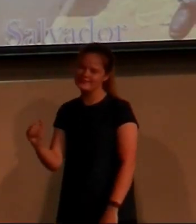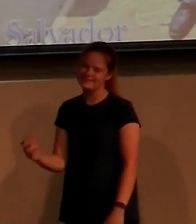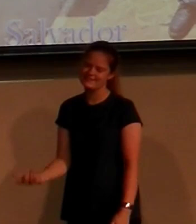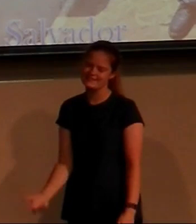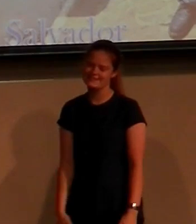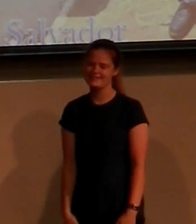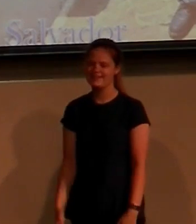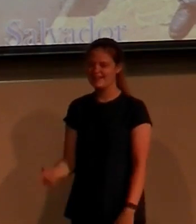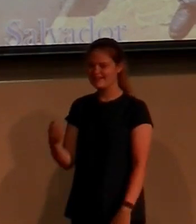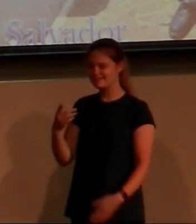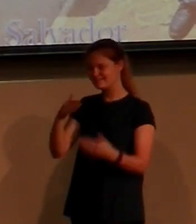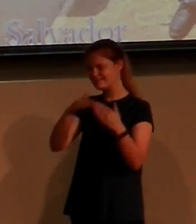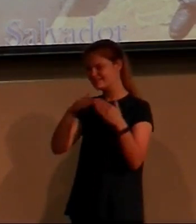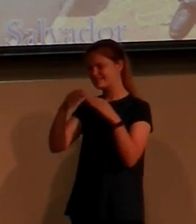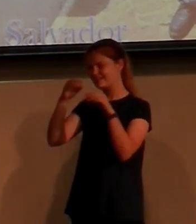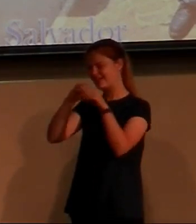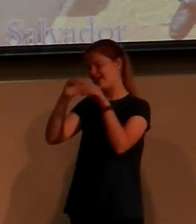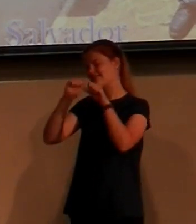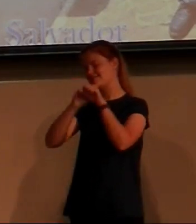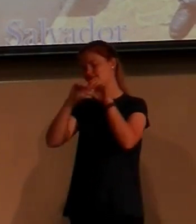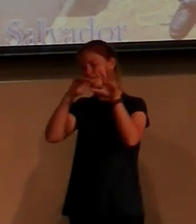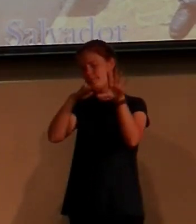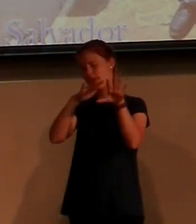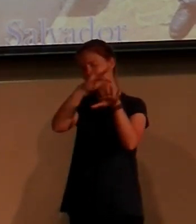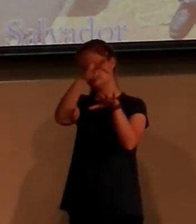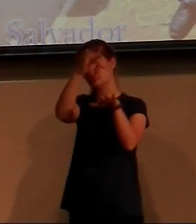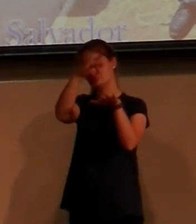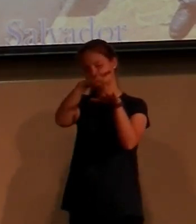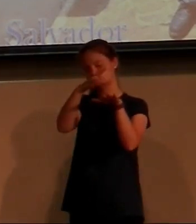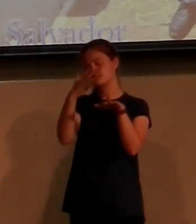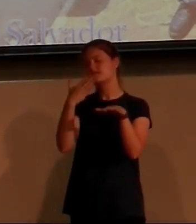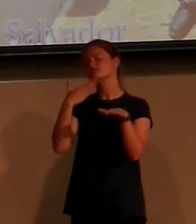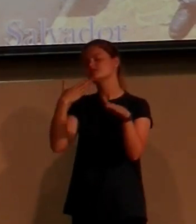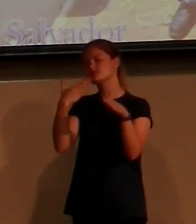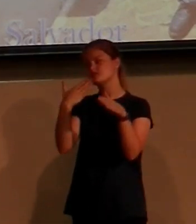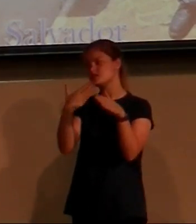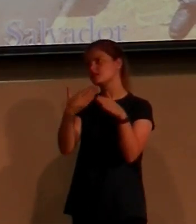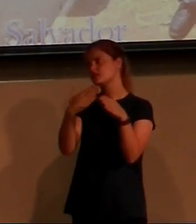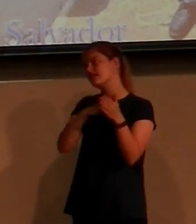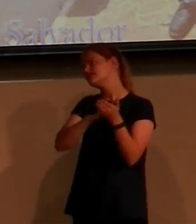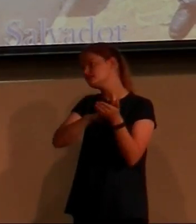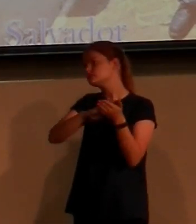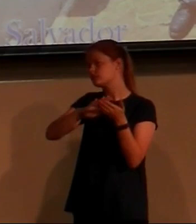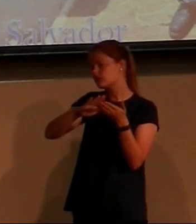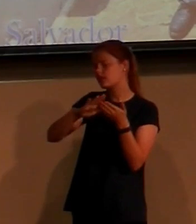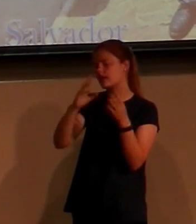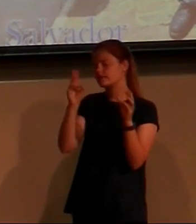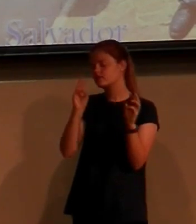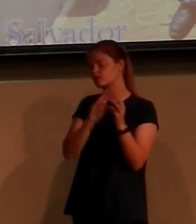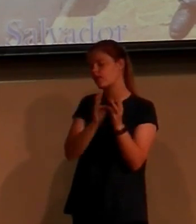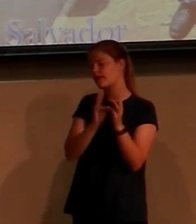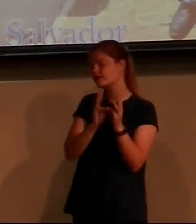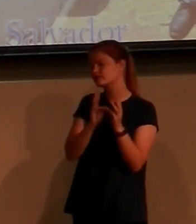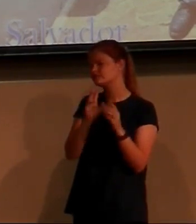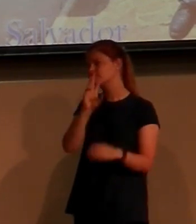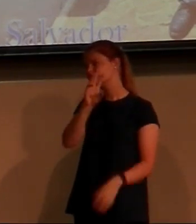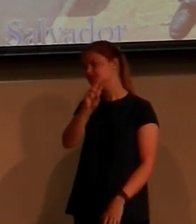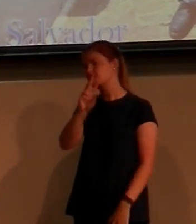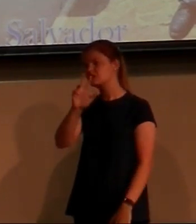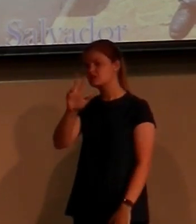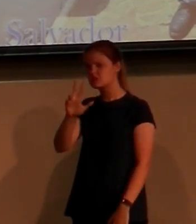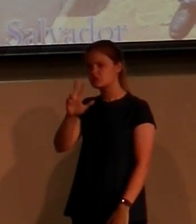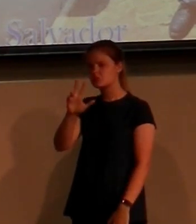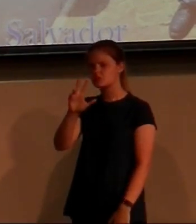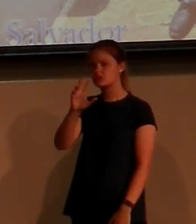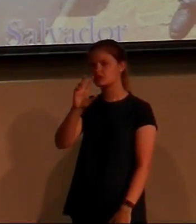Ataco is a city up in the mountains, nice weather, about 60 to 80 degrees all